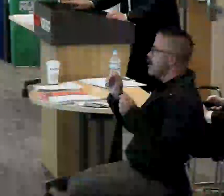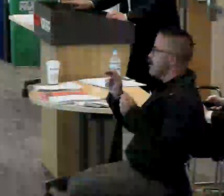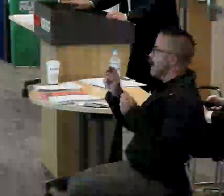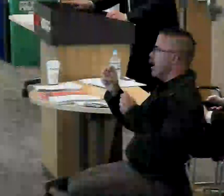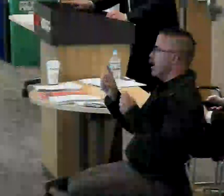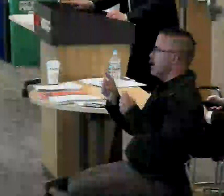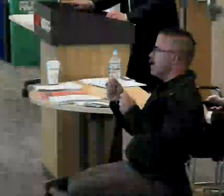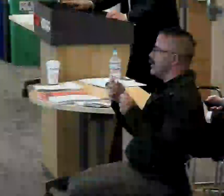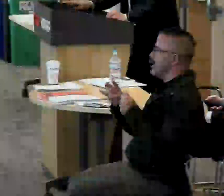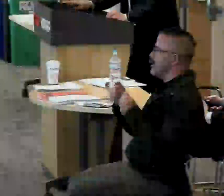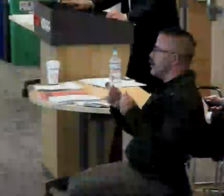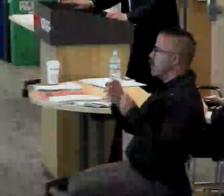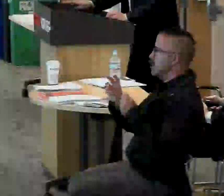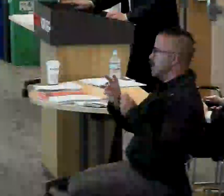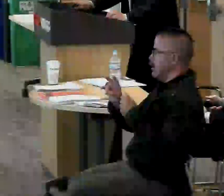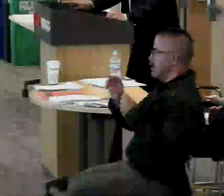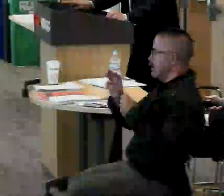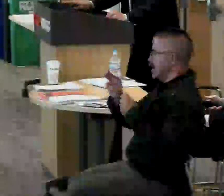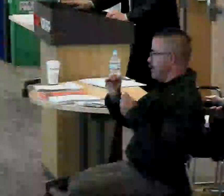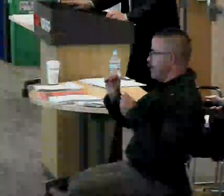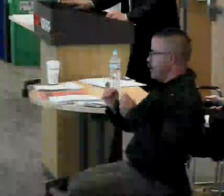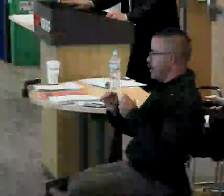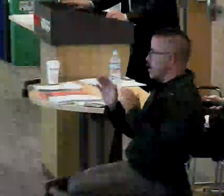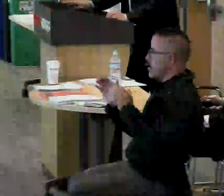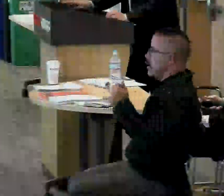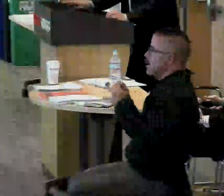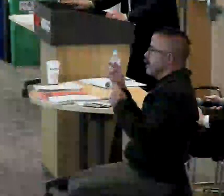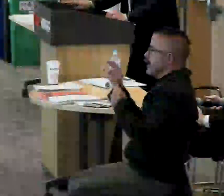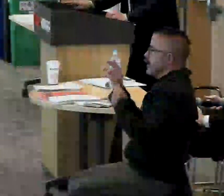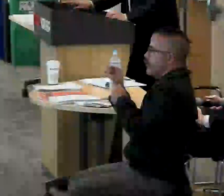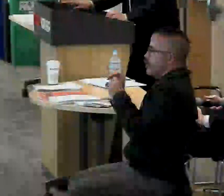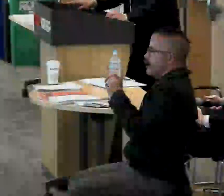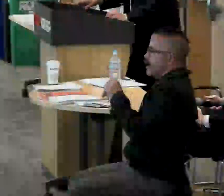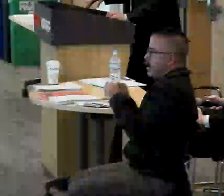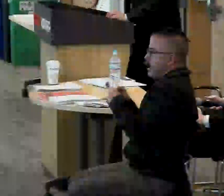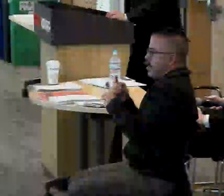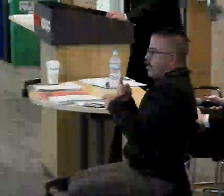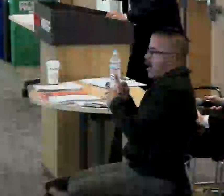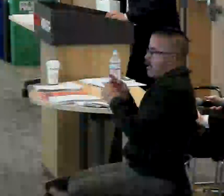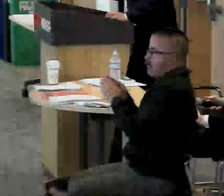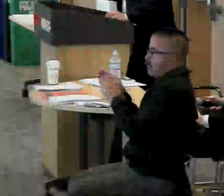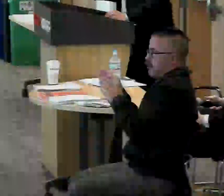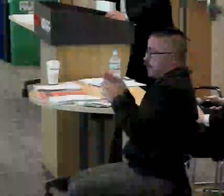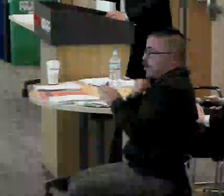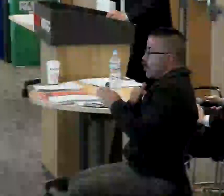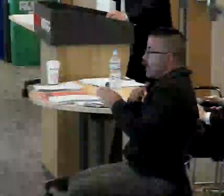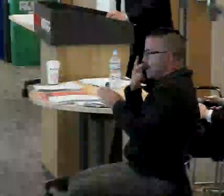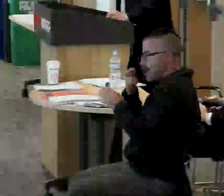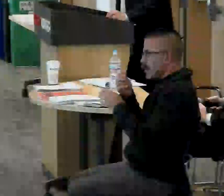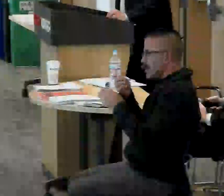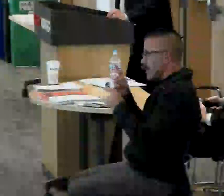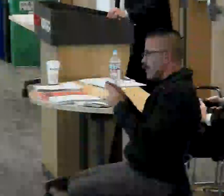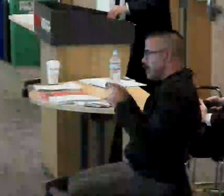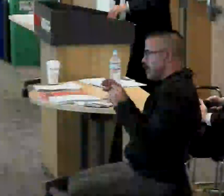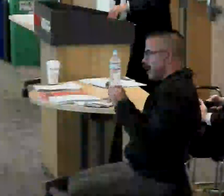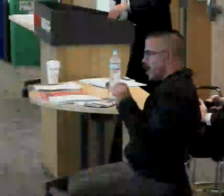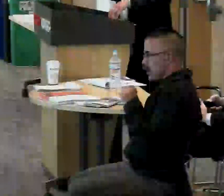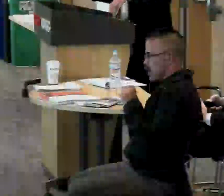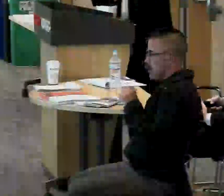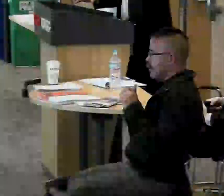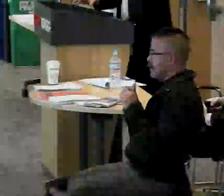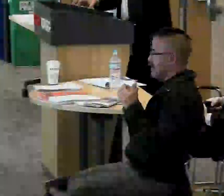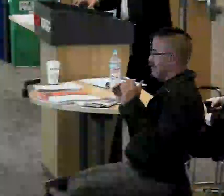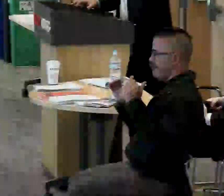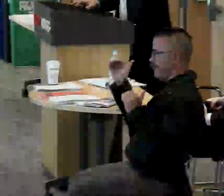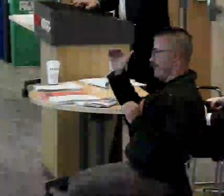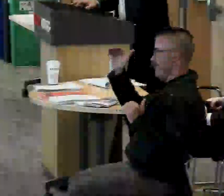7%. And so we saw that there were a number of different areas where there were just really big differences between